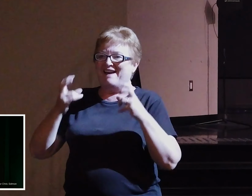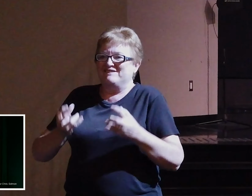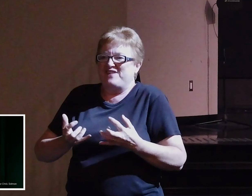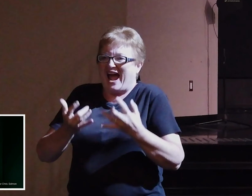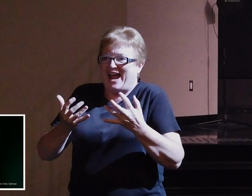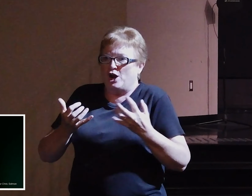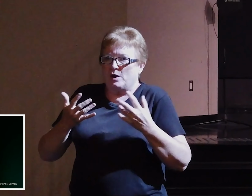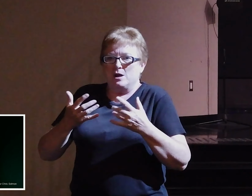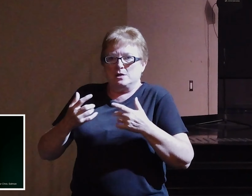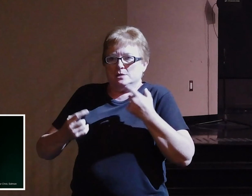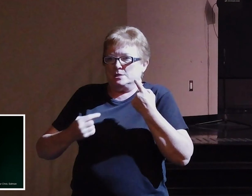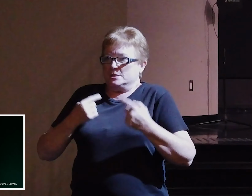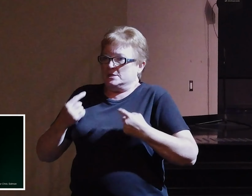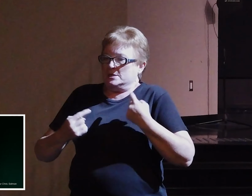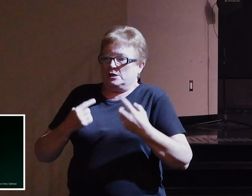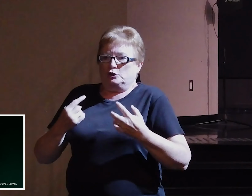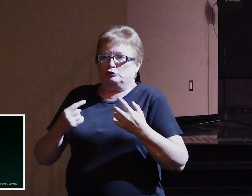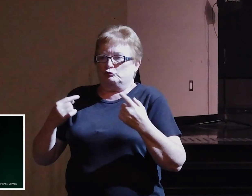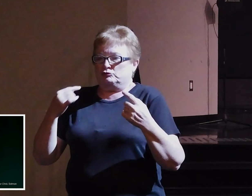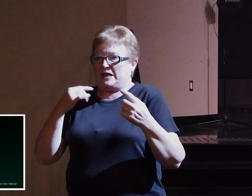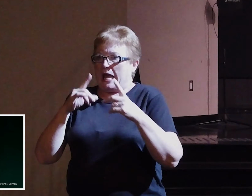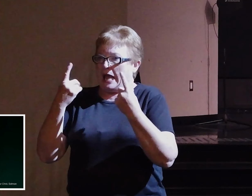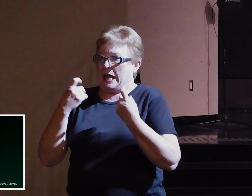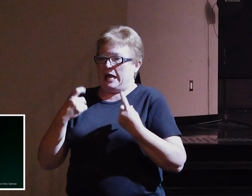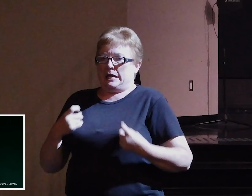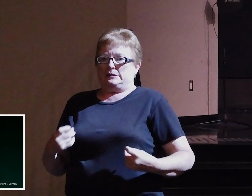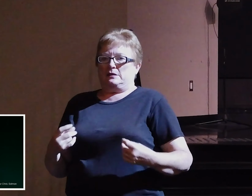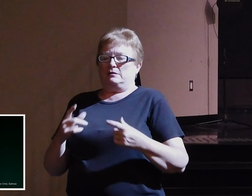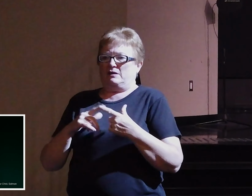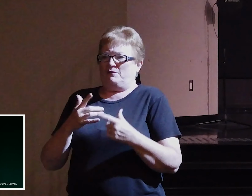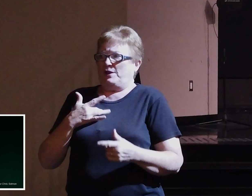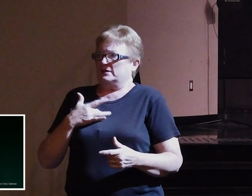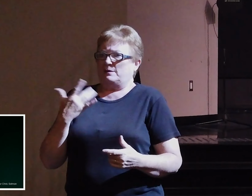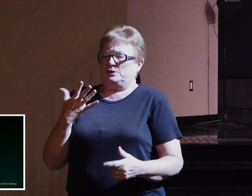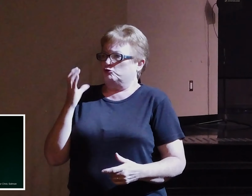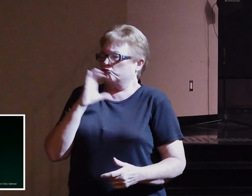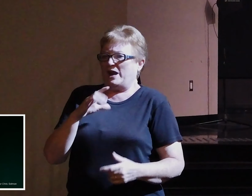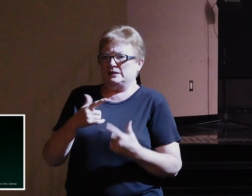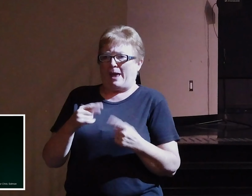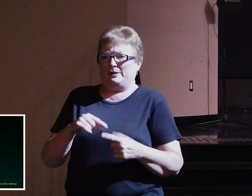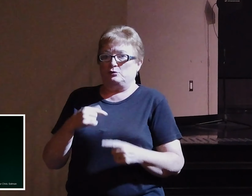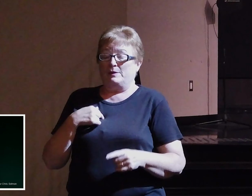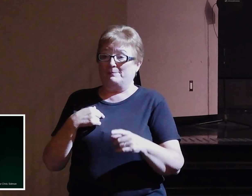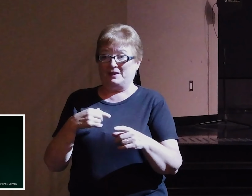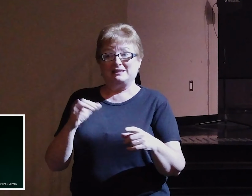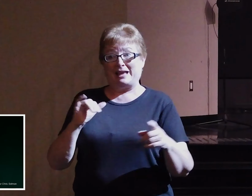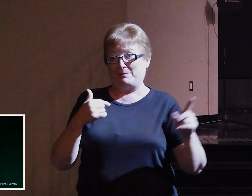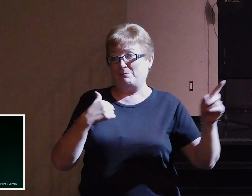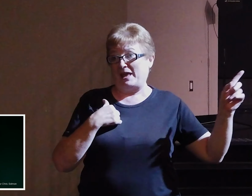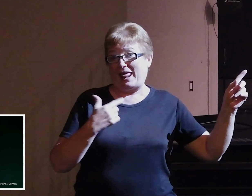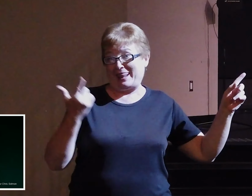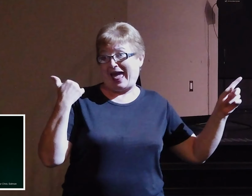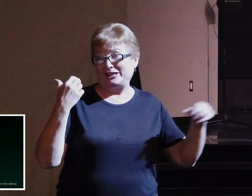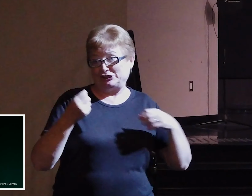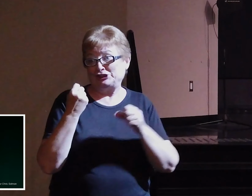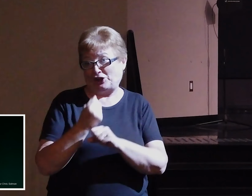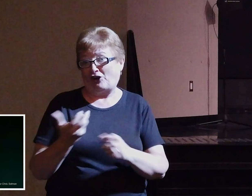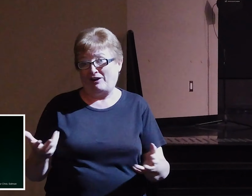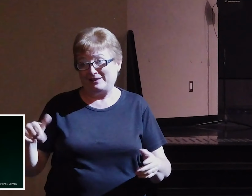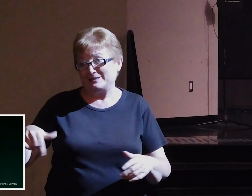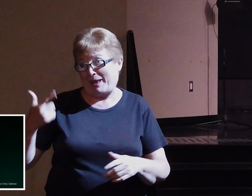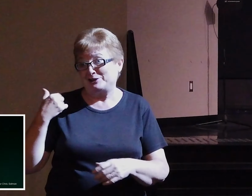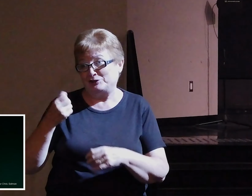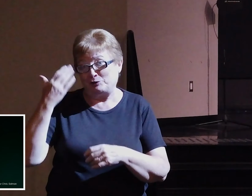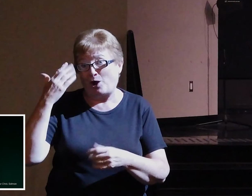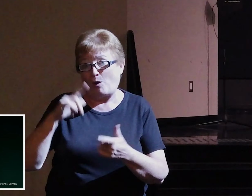comes upon you to test you as though something strange were happening to you. If you're like me, this last year has included a lot